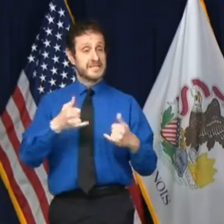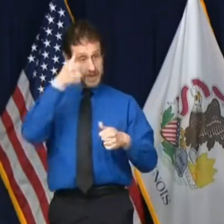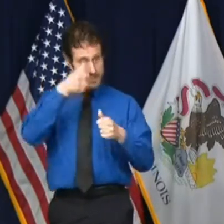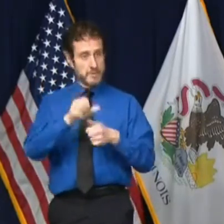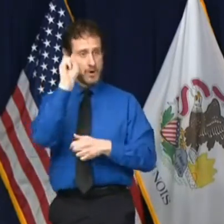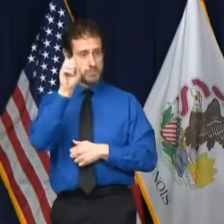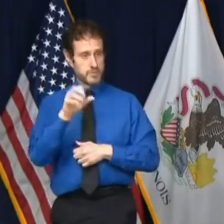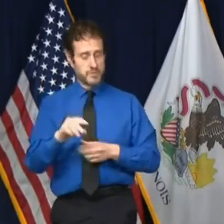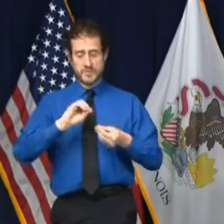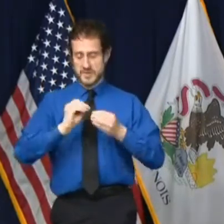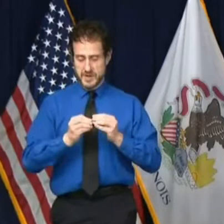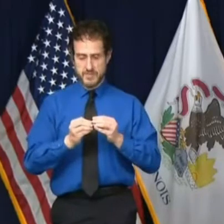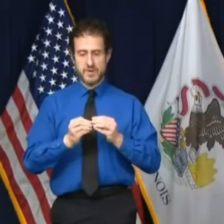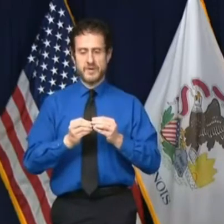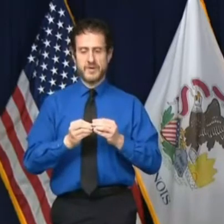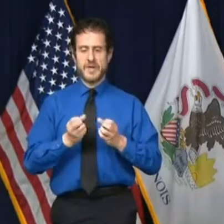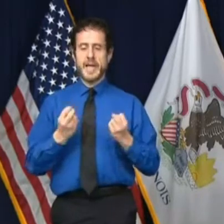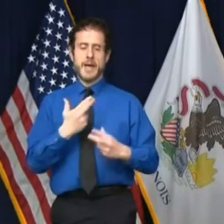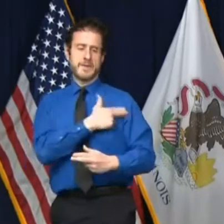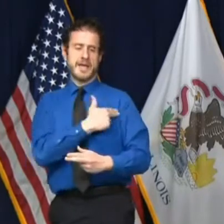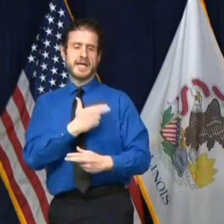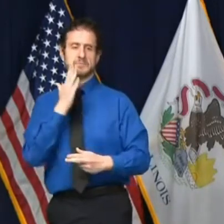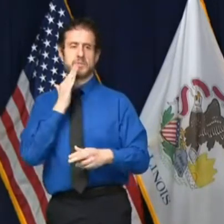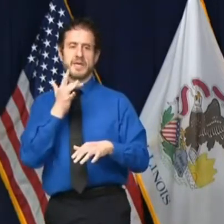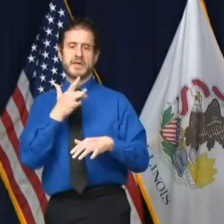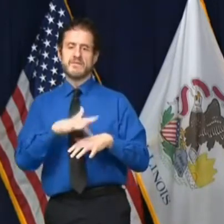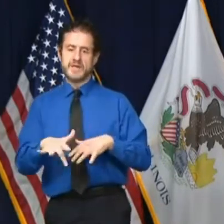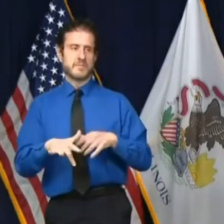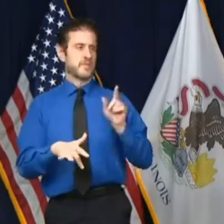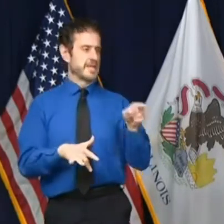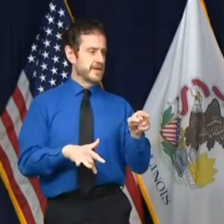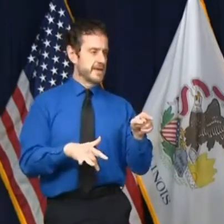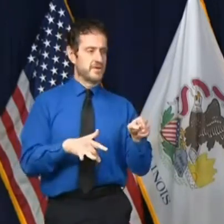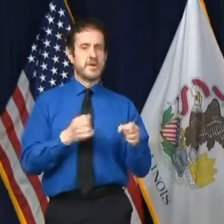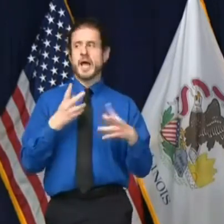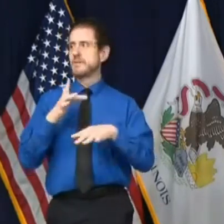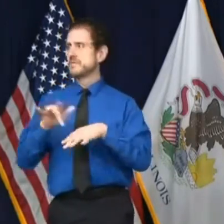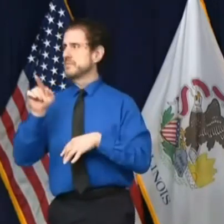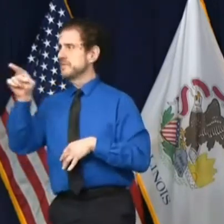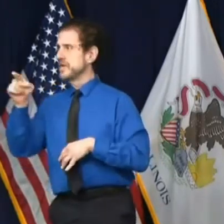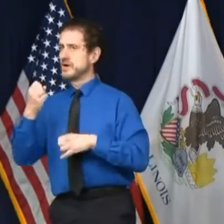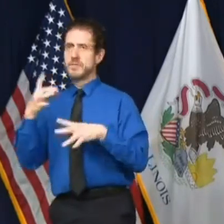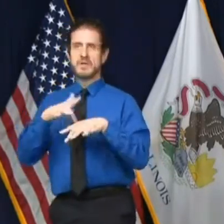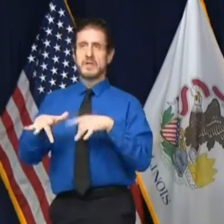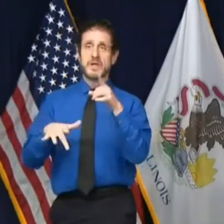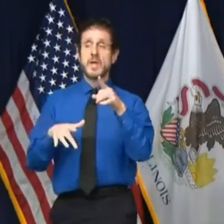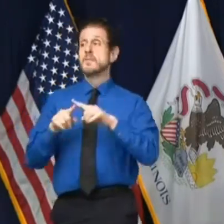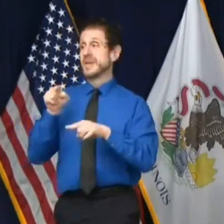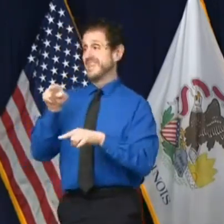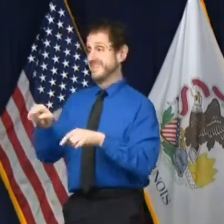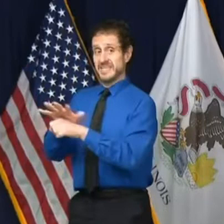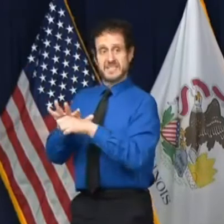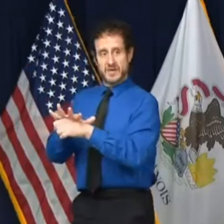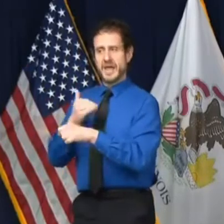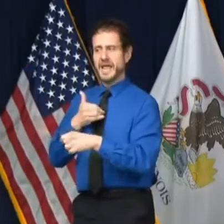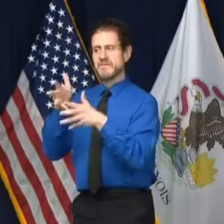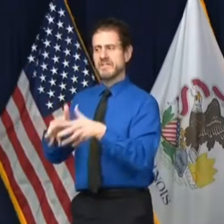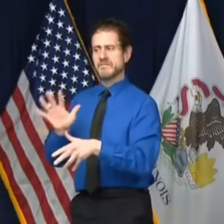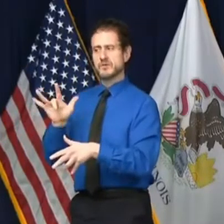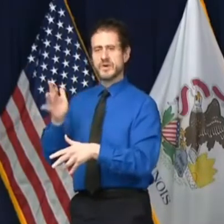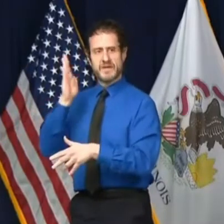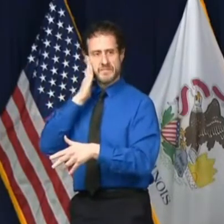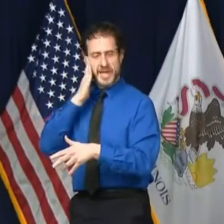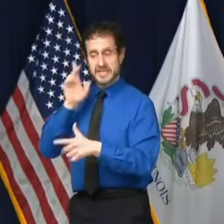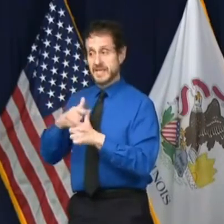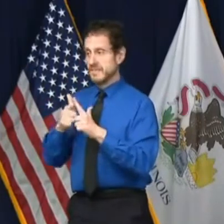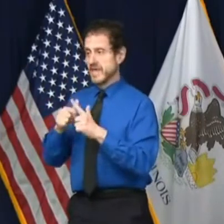about how many hospital beds does a certain percentage availability mean, because a spike in one area that happens to have 25 hospital beds